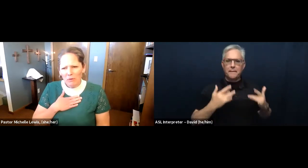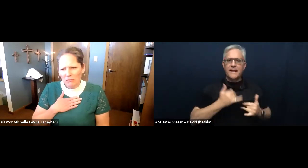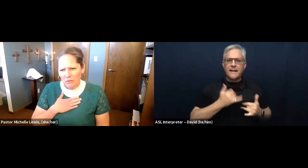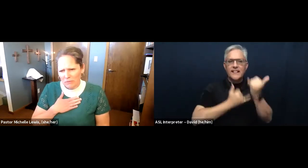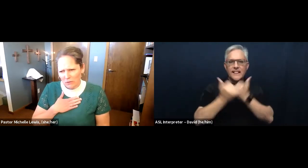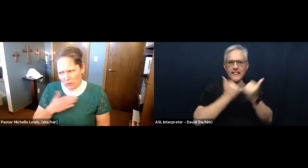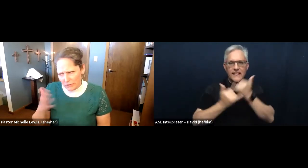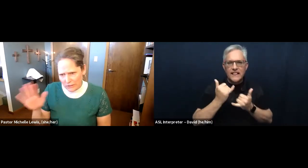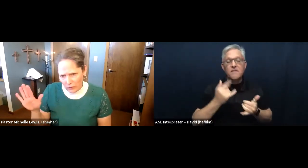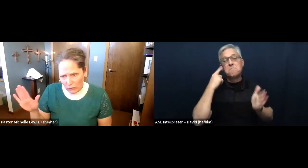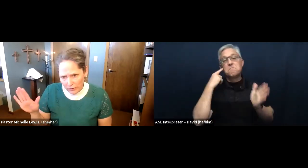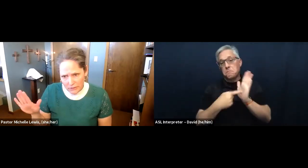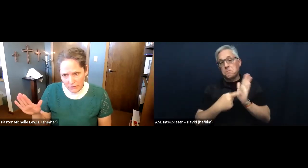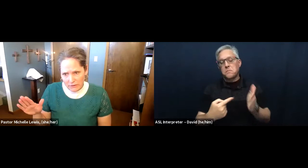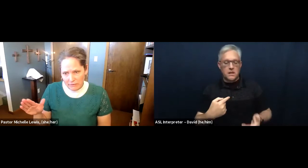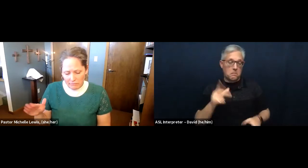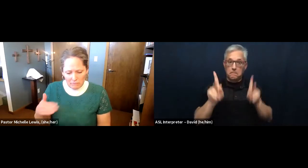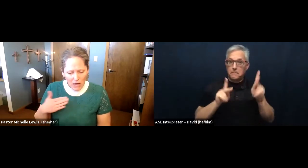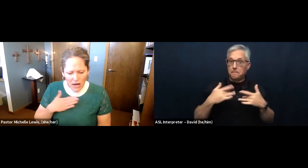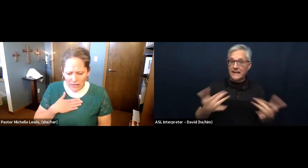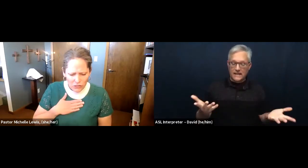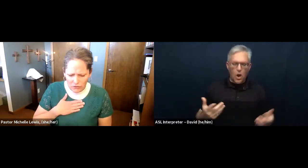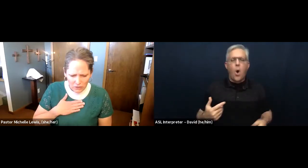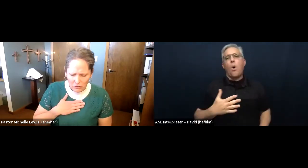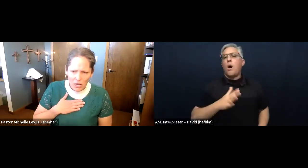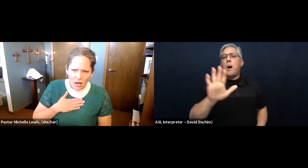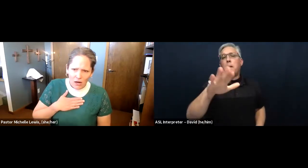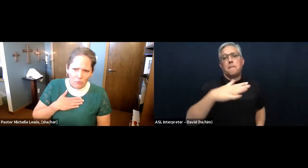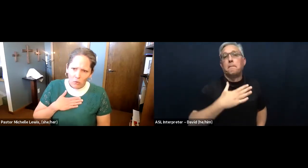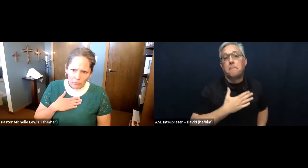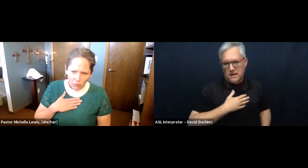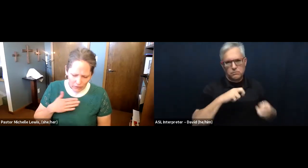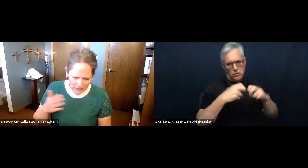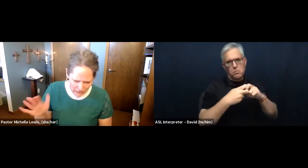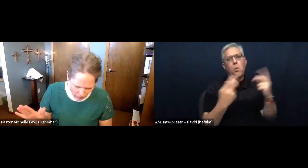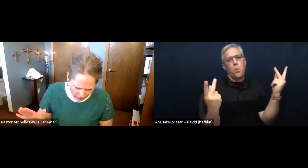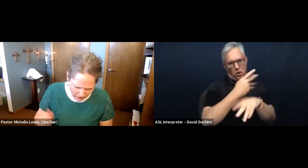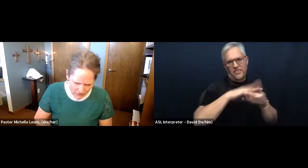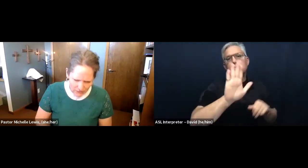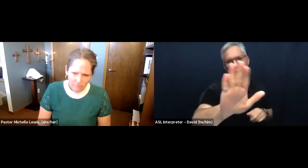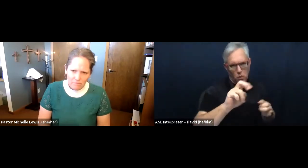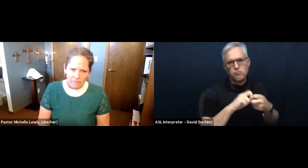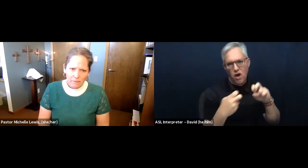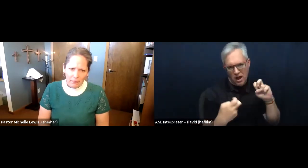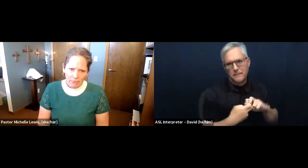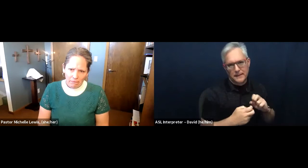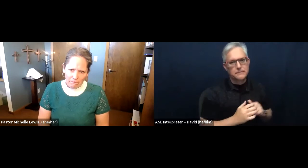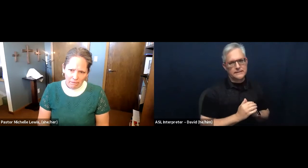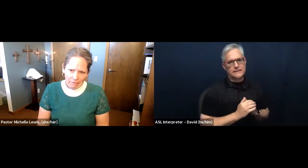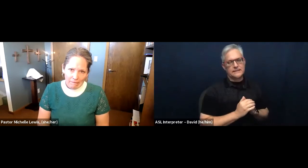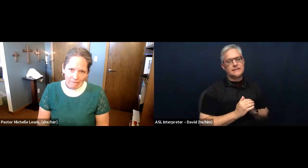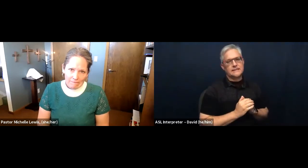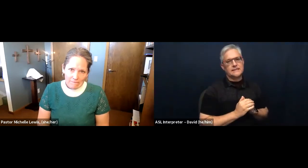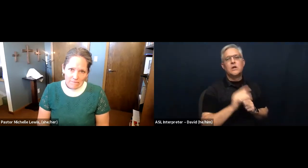my problems are worse than yours. My issues are more important than yours.